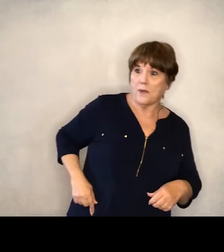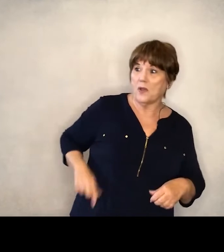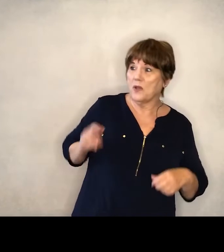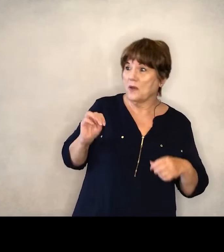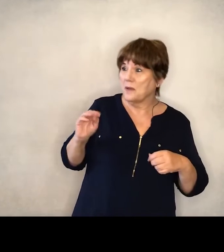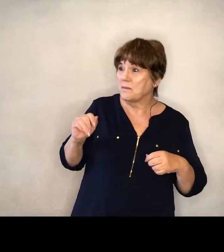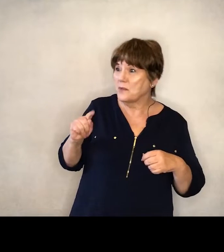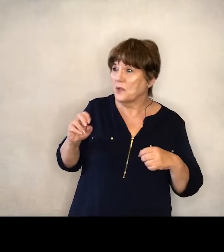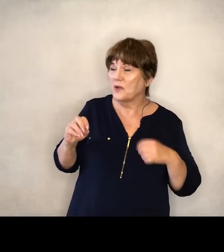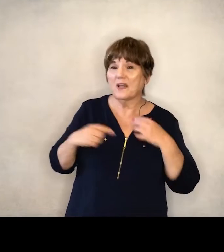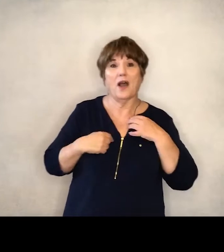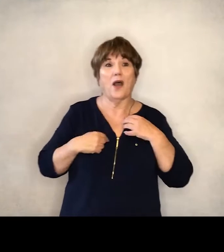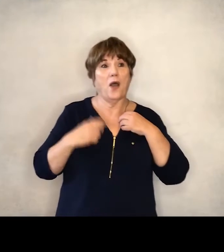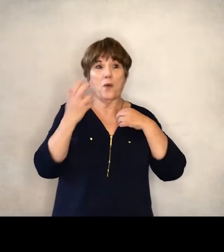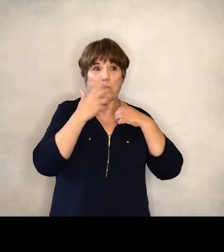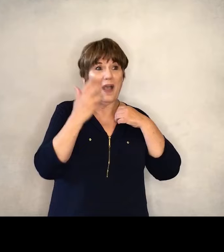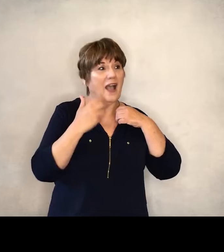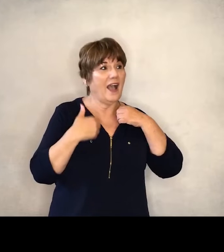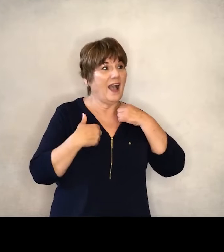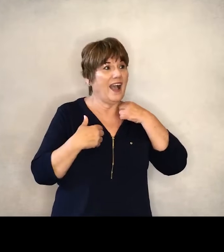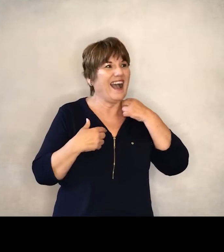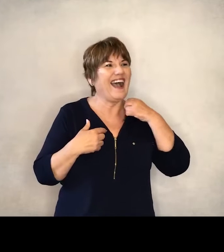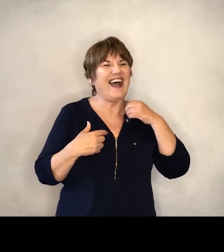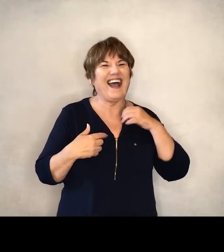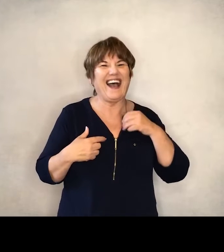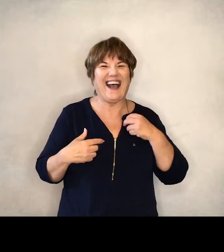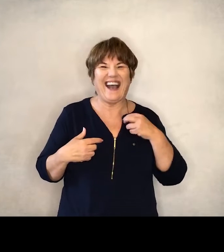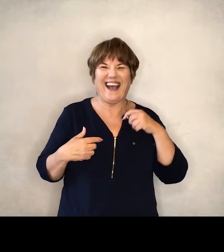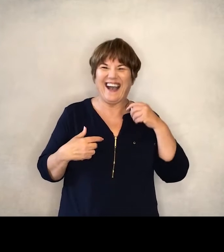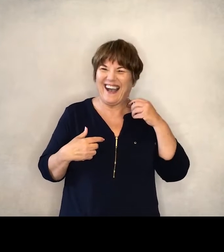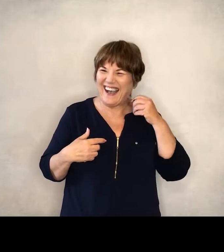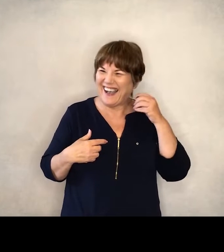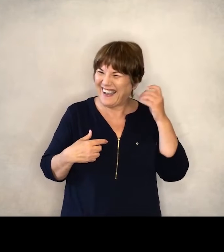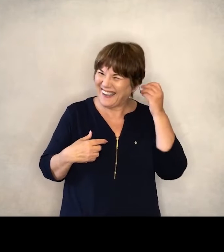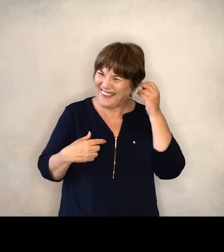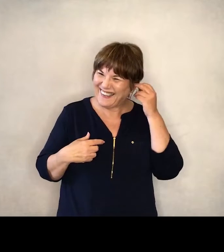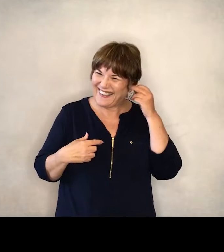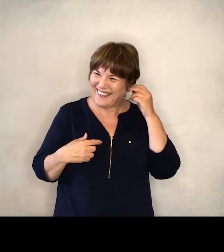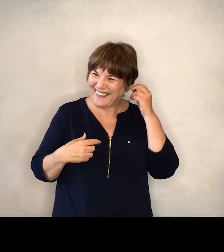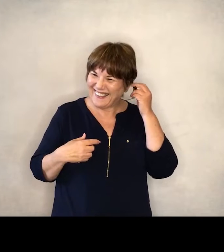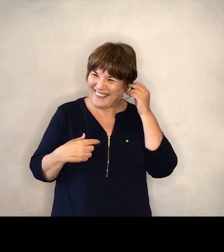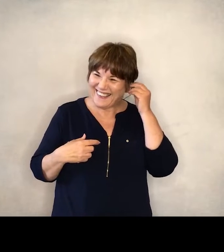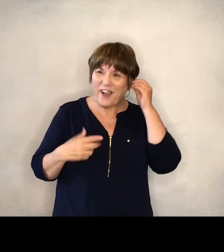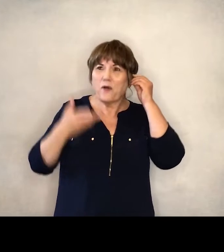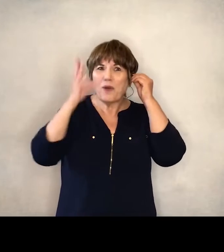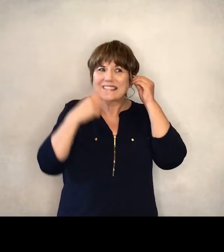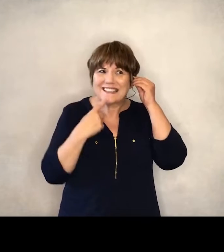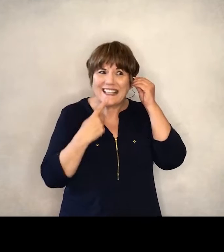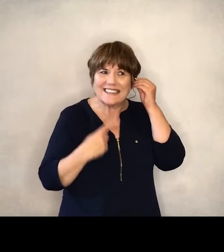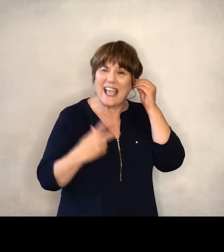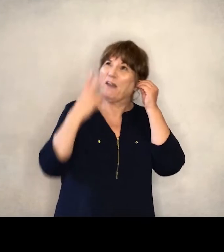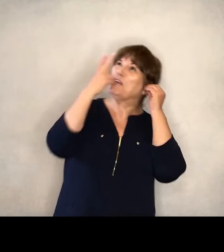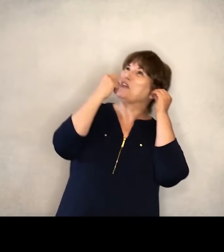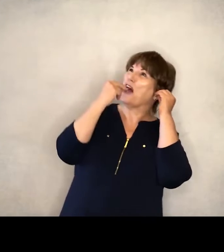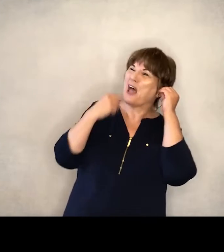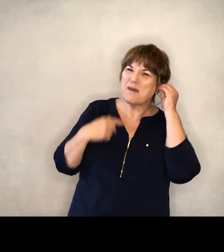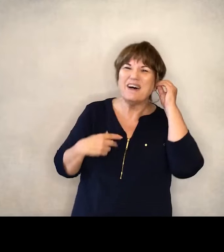Wow, I'm trying to mute myself. Wonder what God is saying here. Okay.